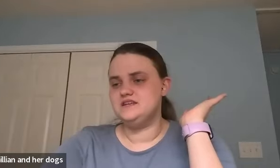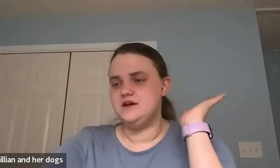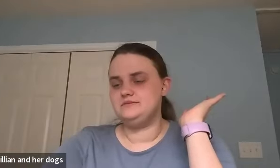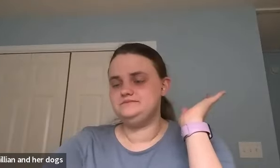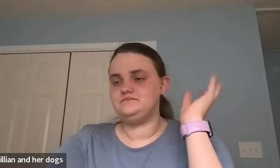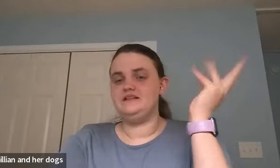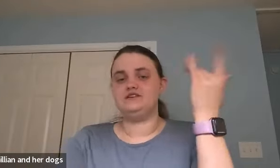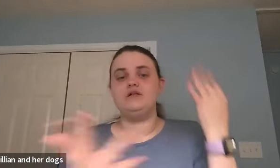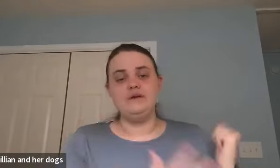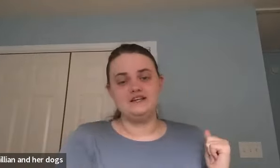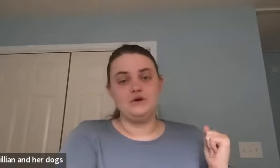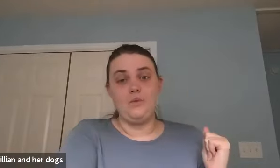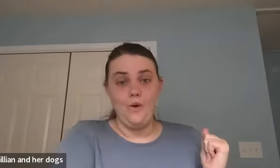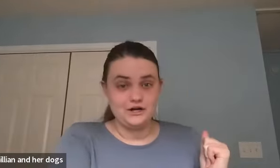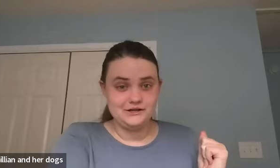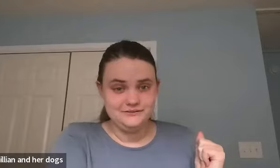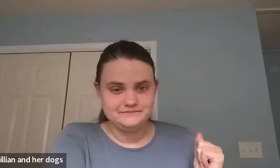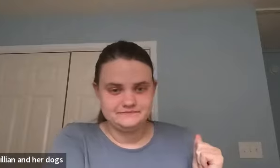So let's go all the way back to our water.